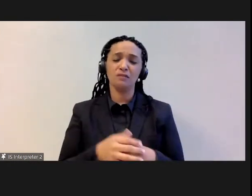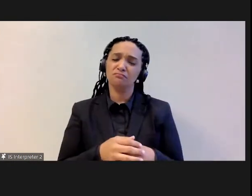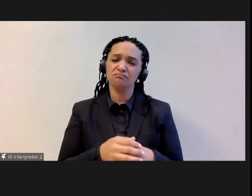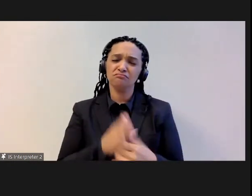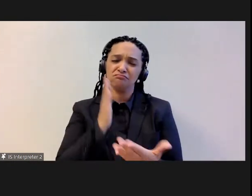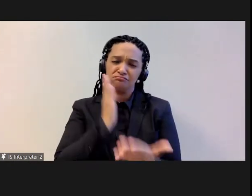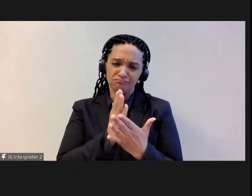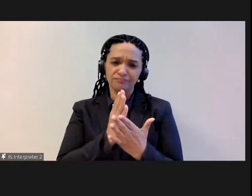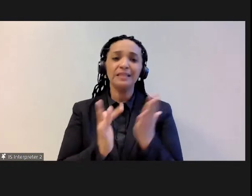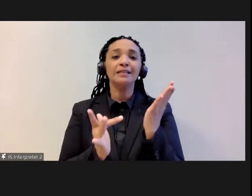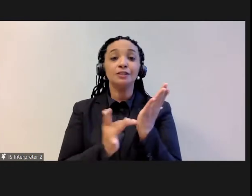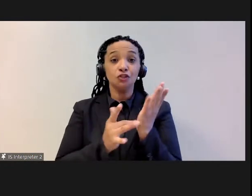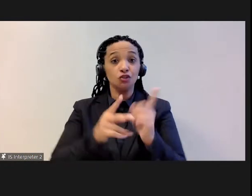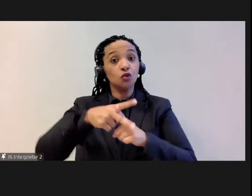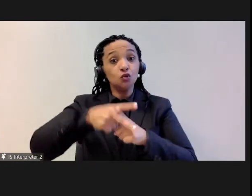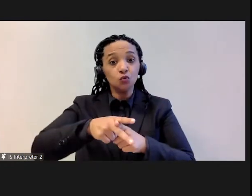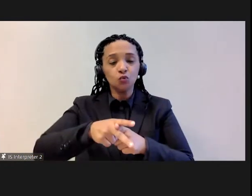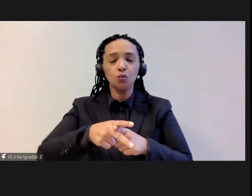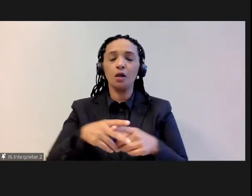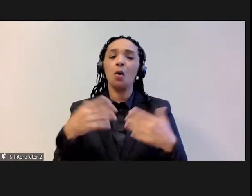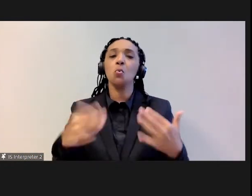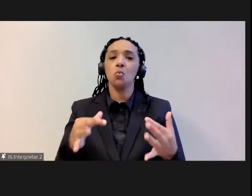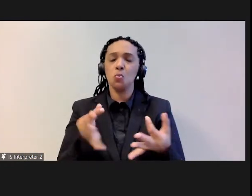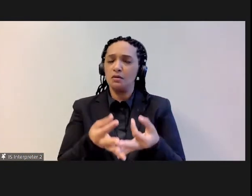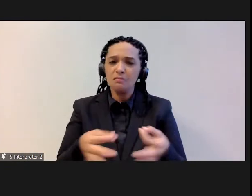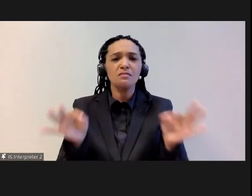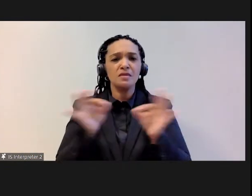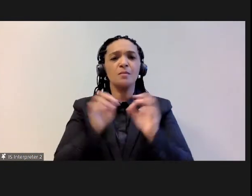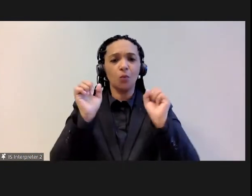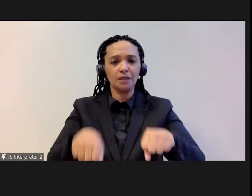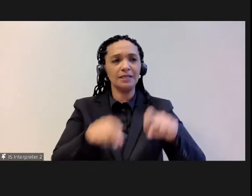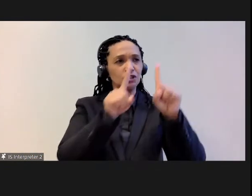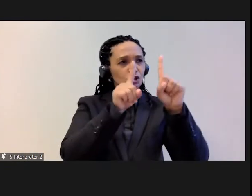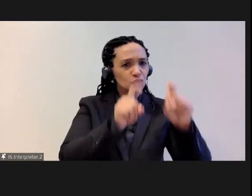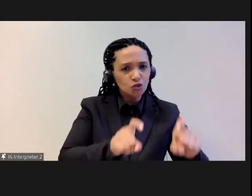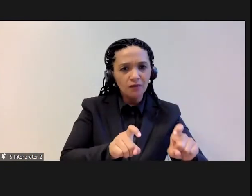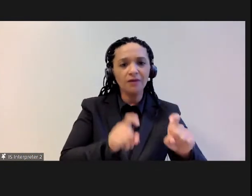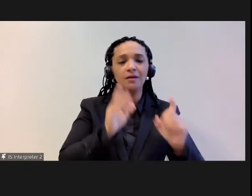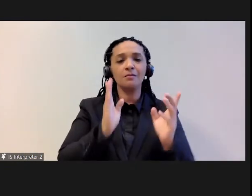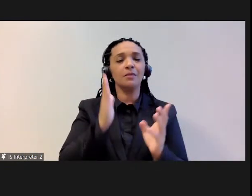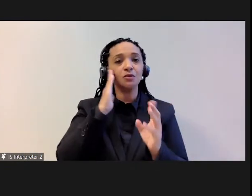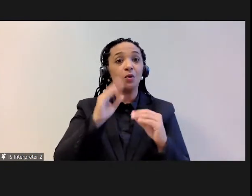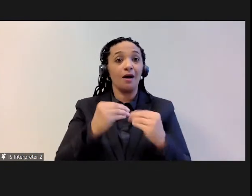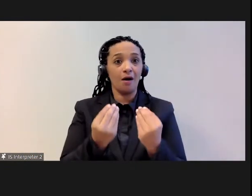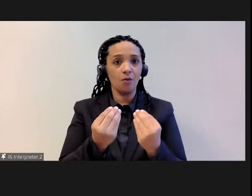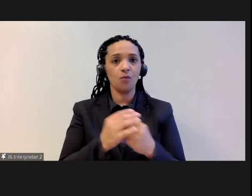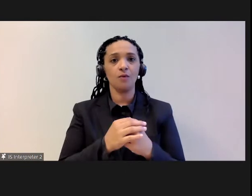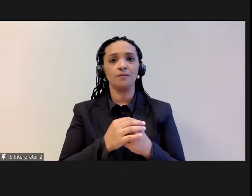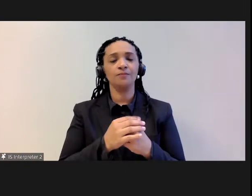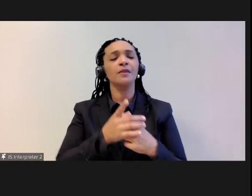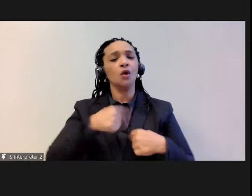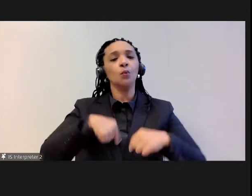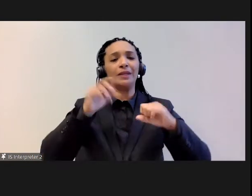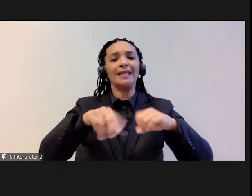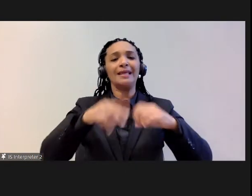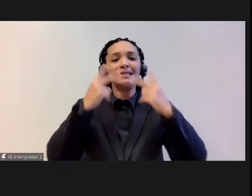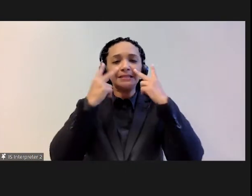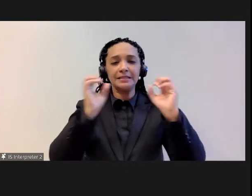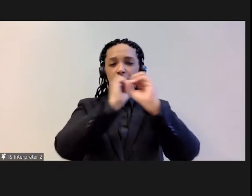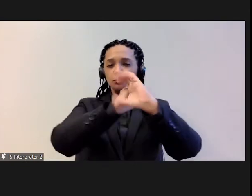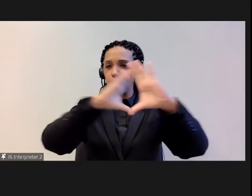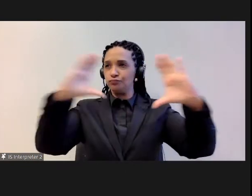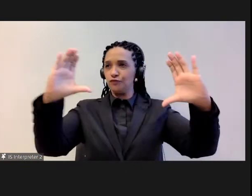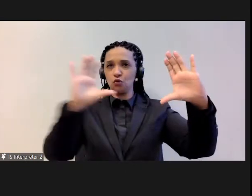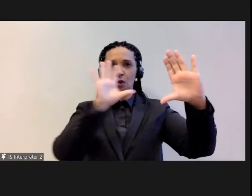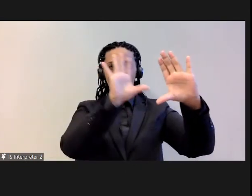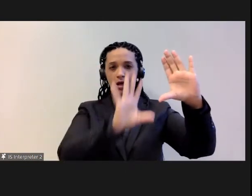The geospatial use of geospatial surveys is important. We need to know, we've got better ways of visualizing information. So I think